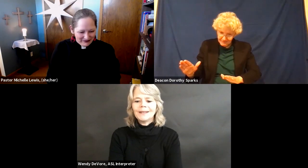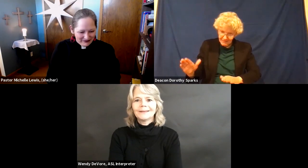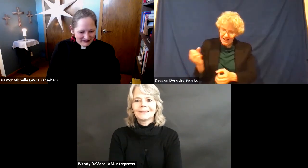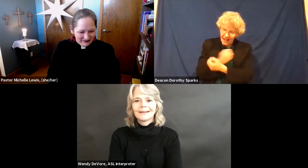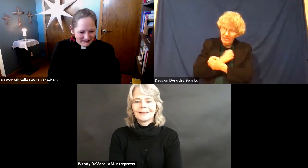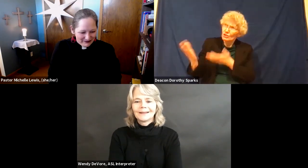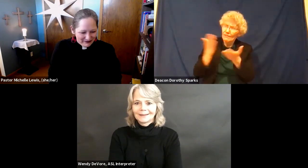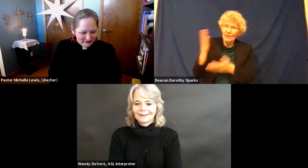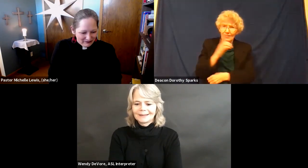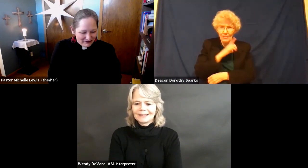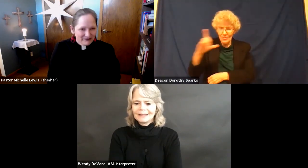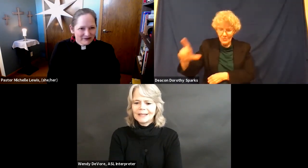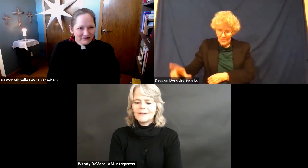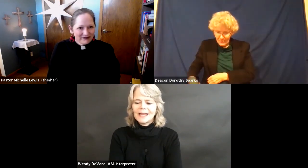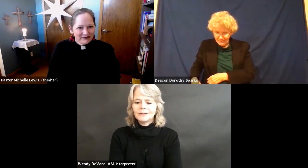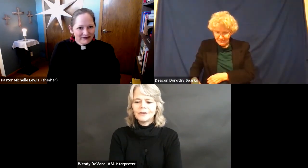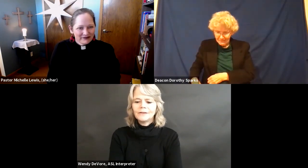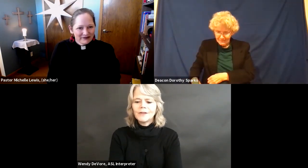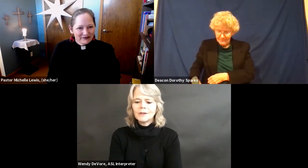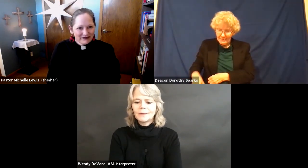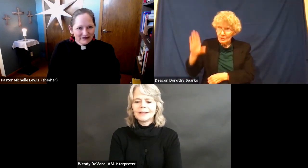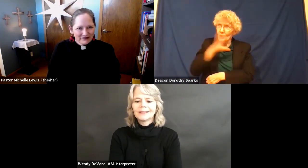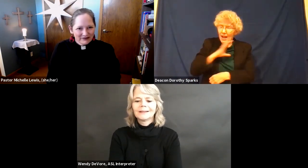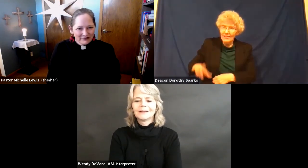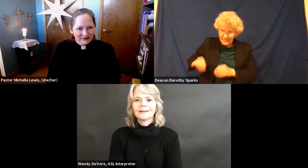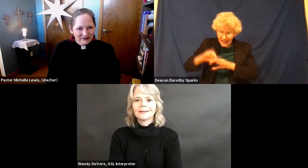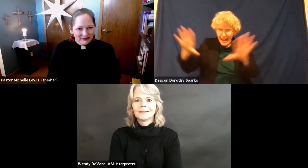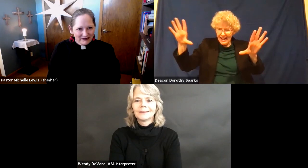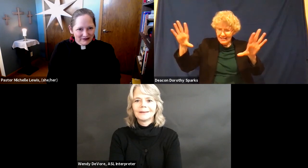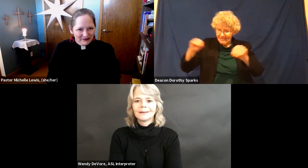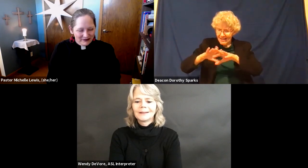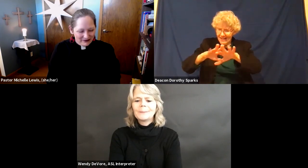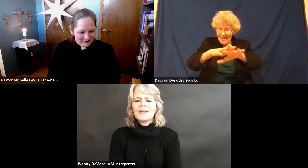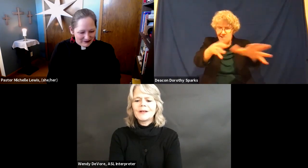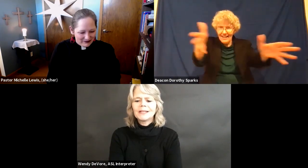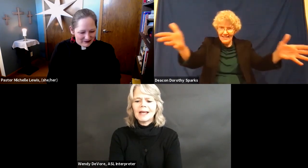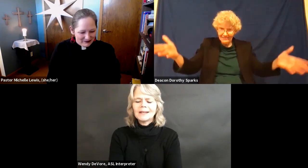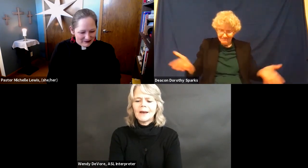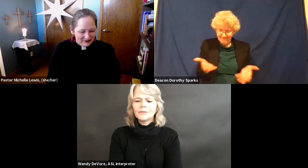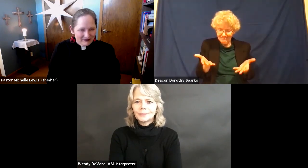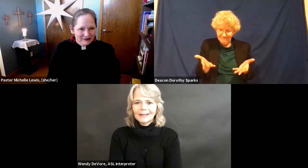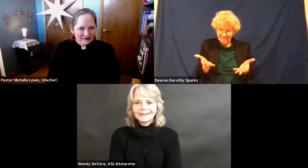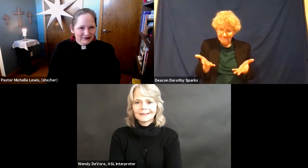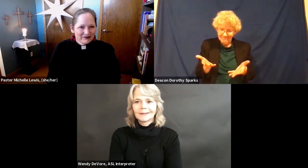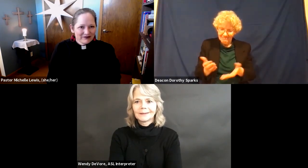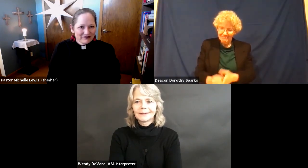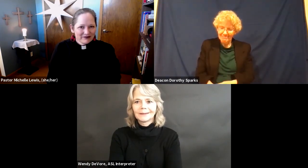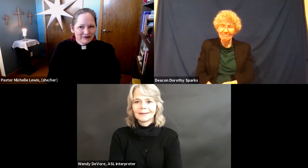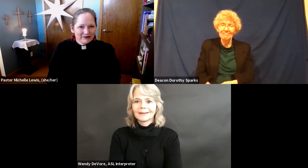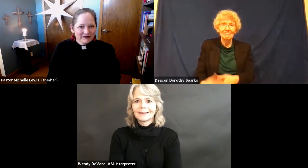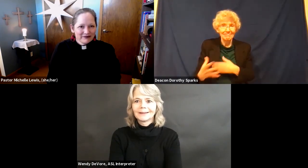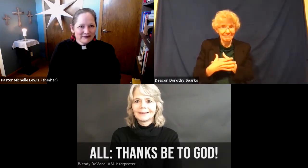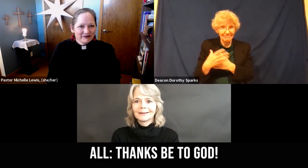Go in peace, love and serve the Lord. Be the light of Christ.